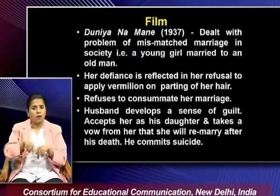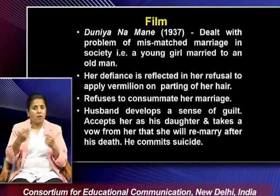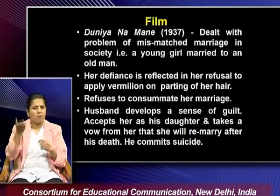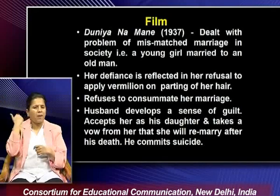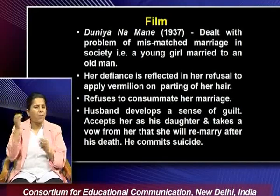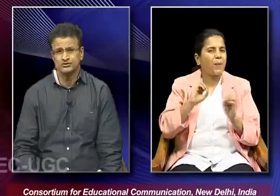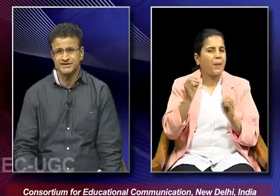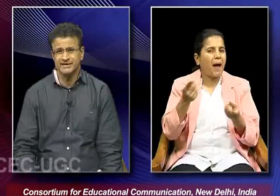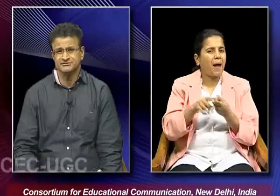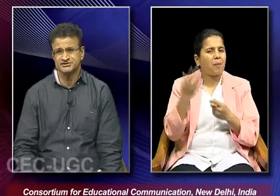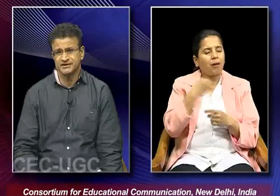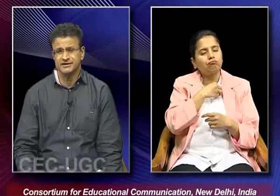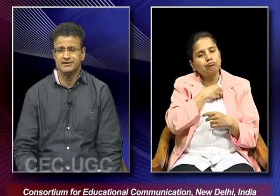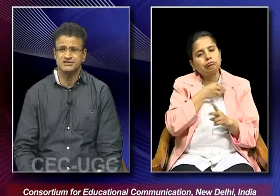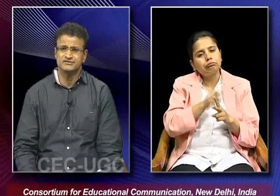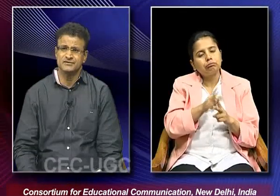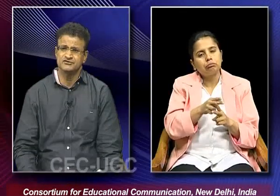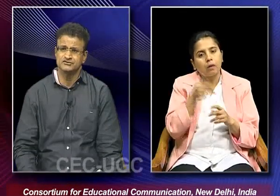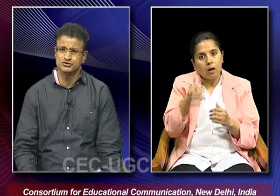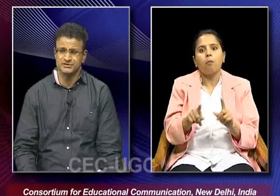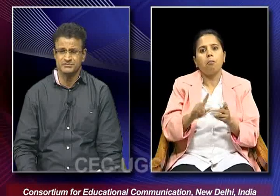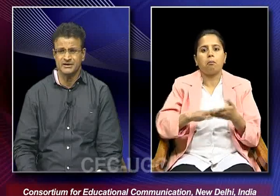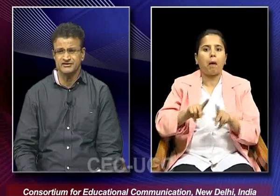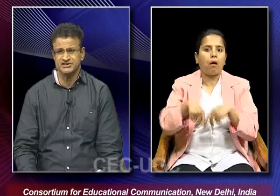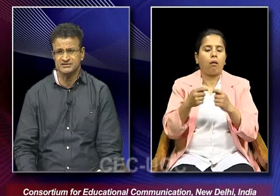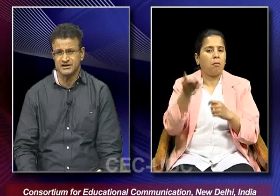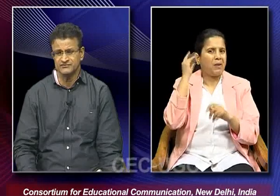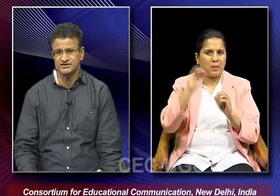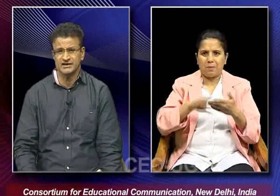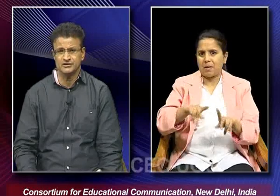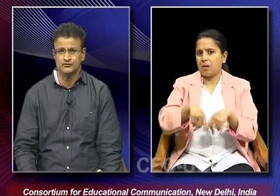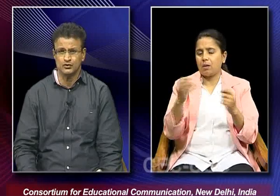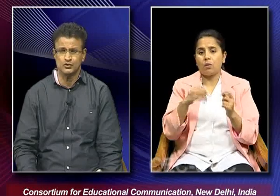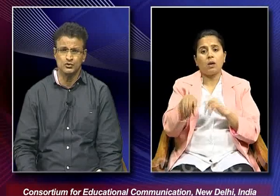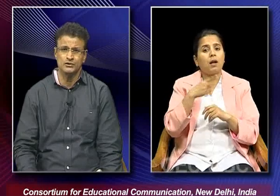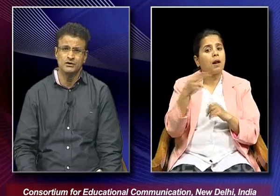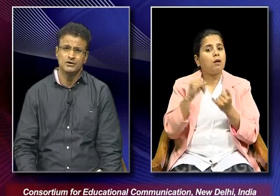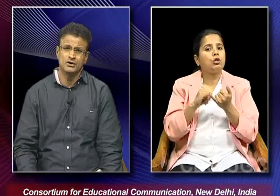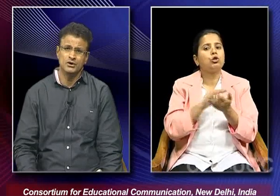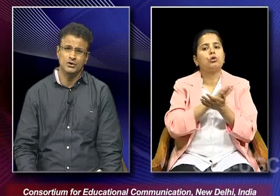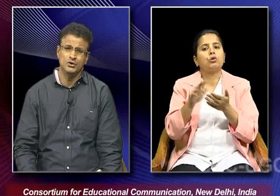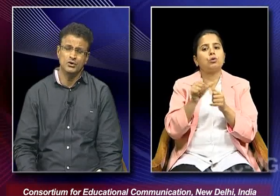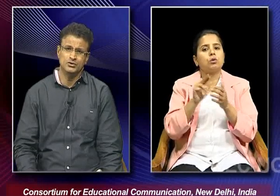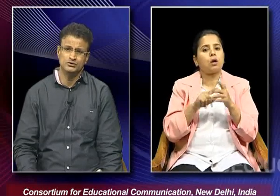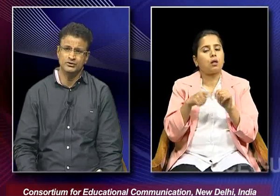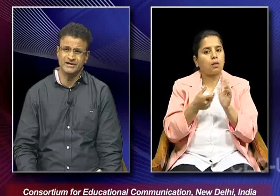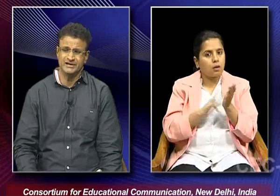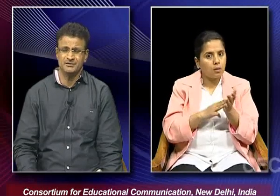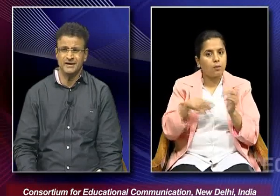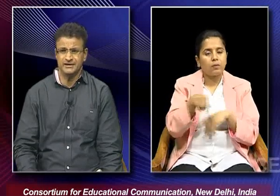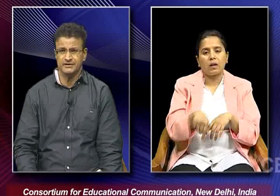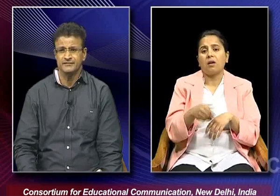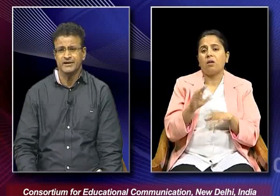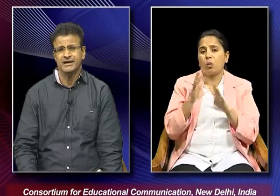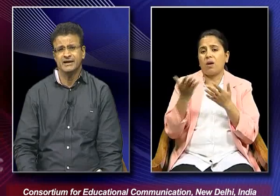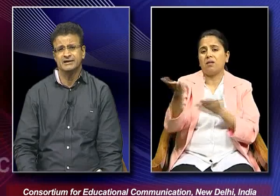common in those times. And this film, which was made by V. Shantaram with the title of Kunukku or Duniya Na